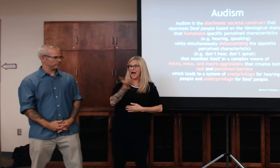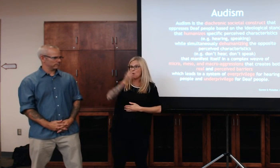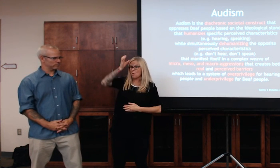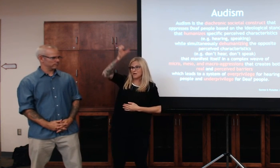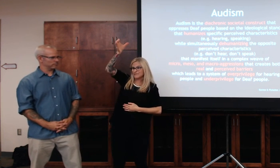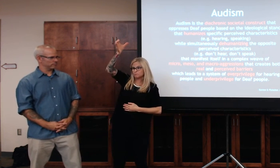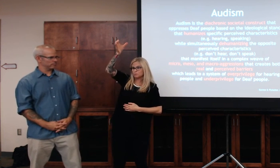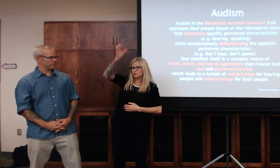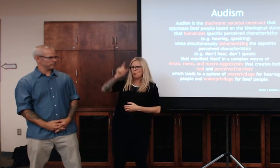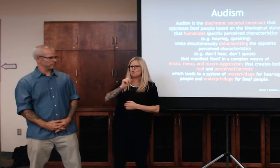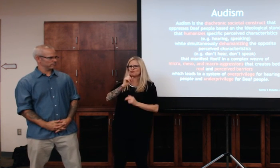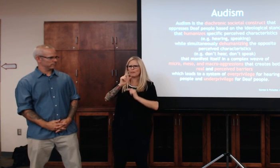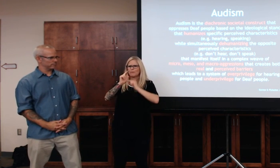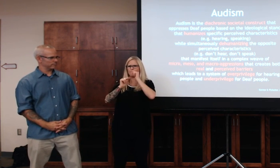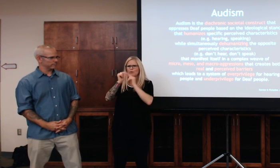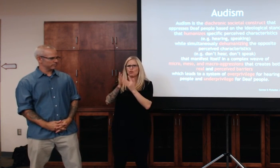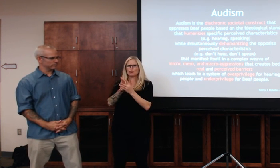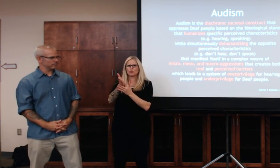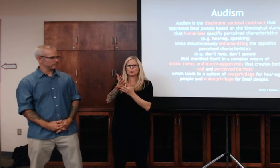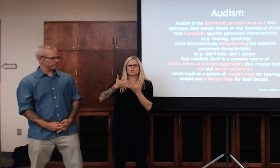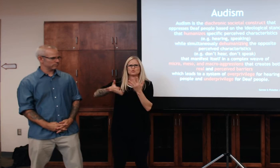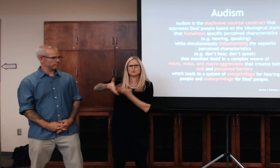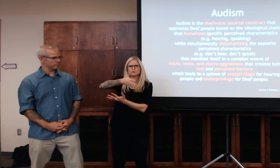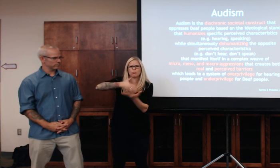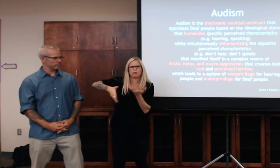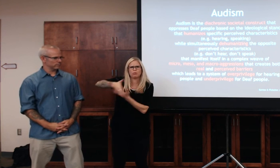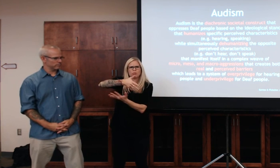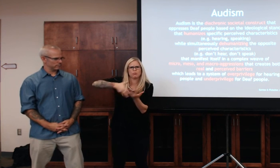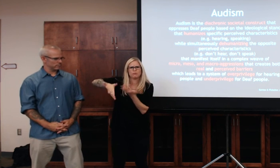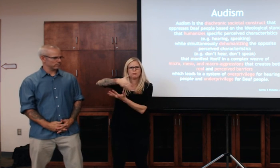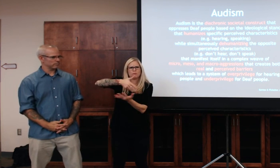Our ideas and our concepts are really built through society,